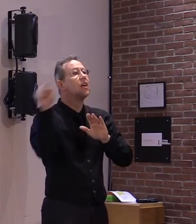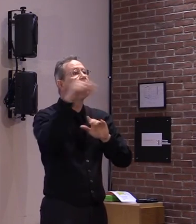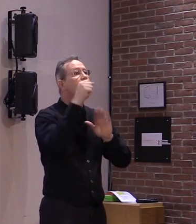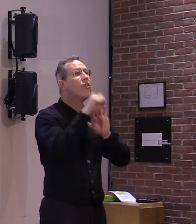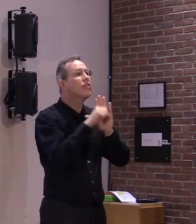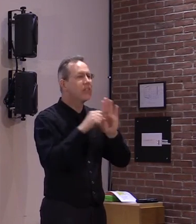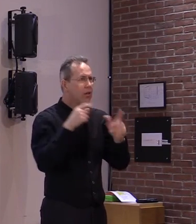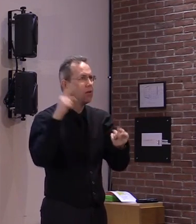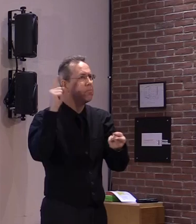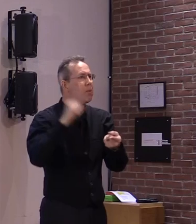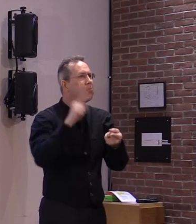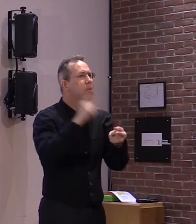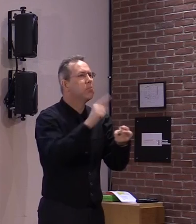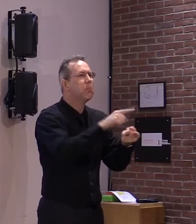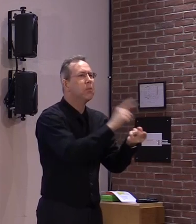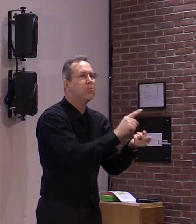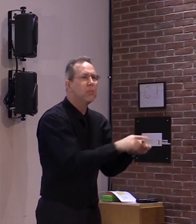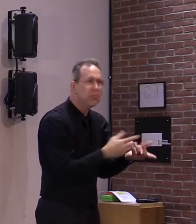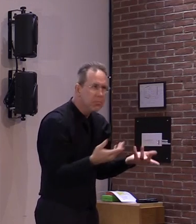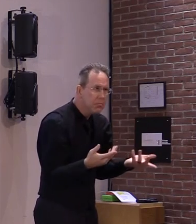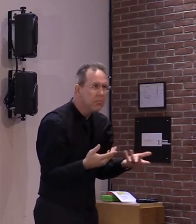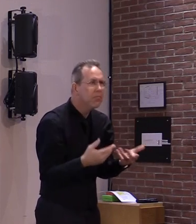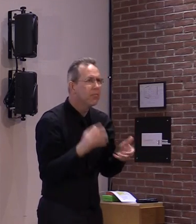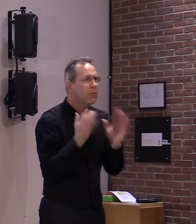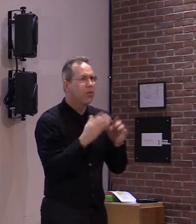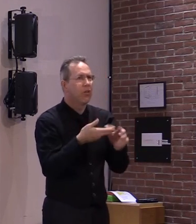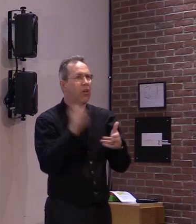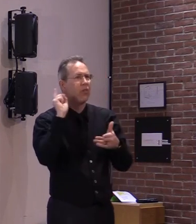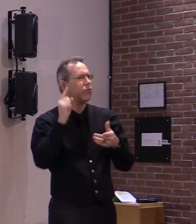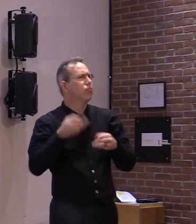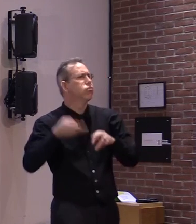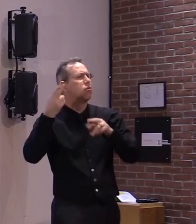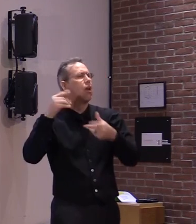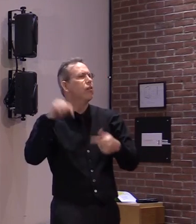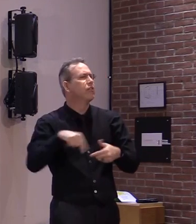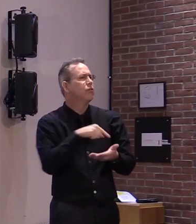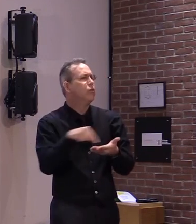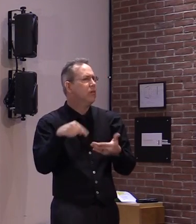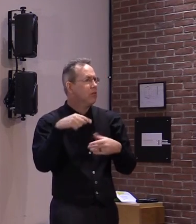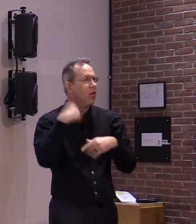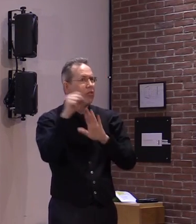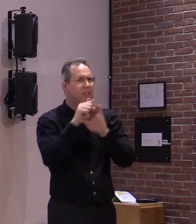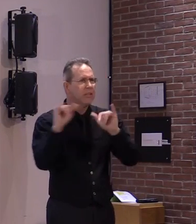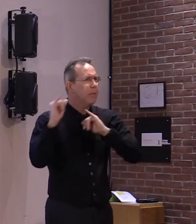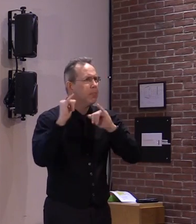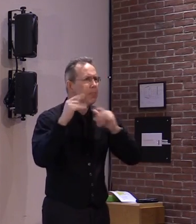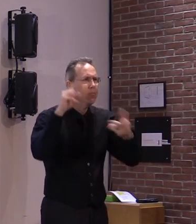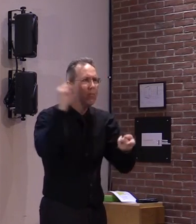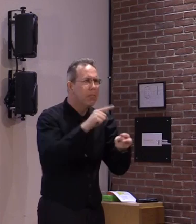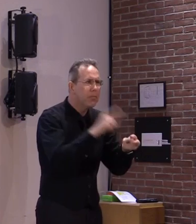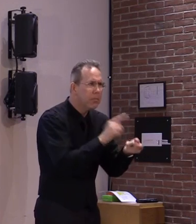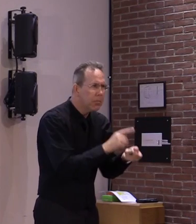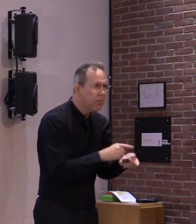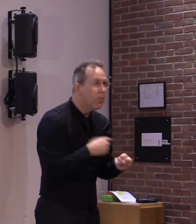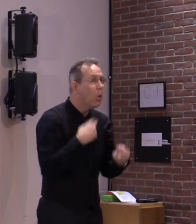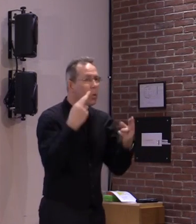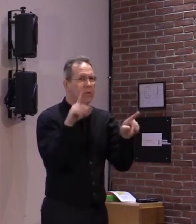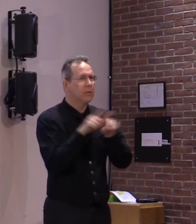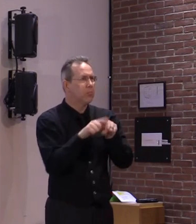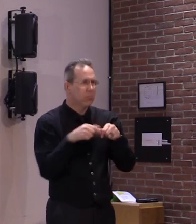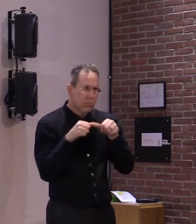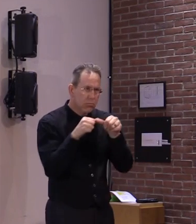compared to last. These trends are expected to continue, with national forecasts anticipating that we will